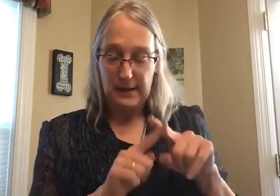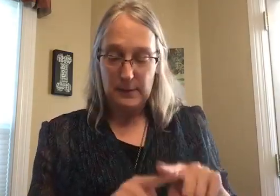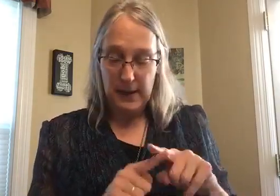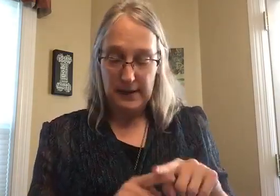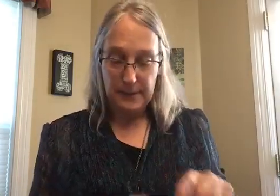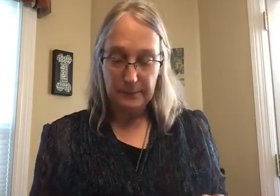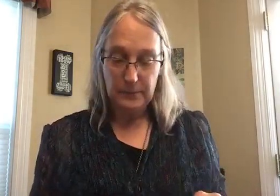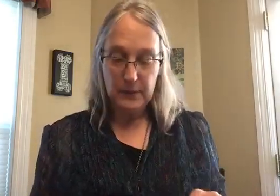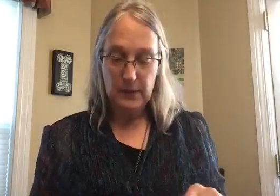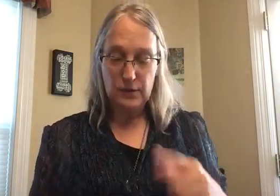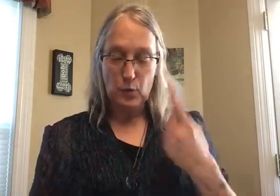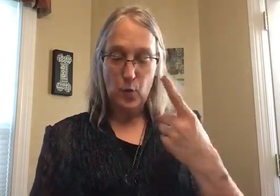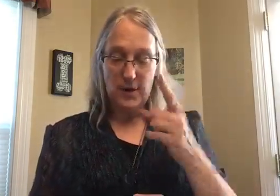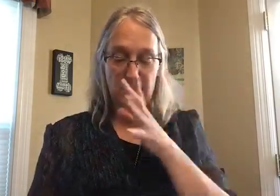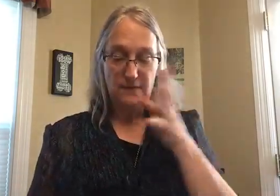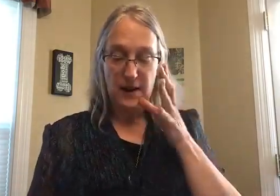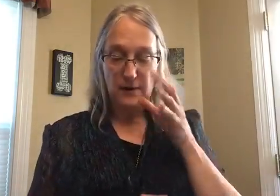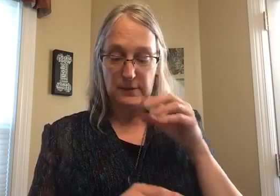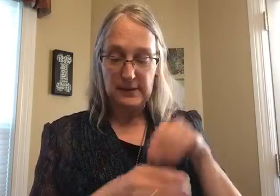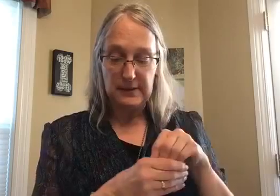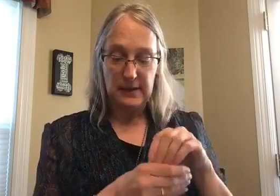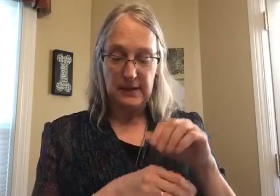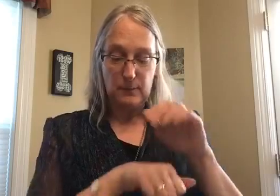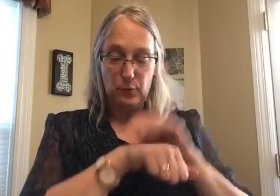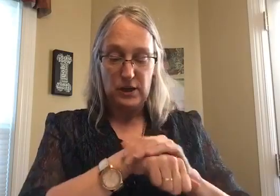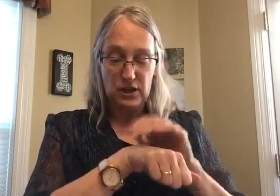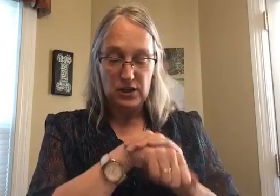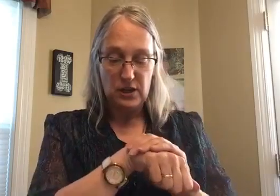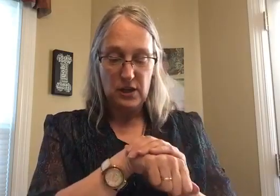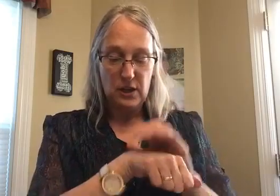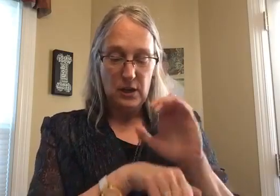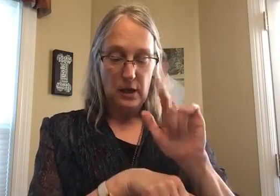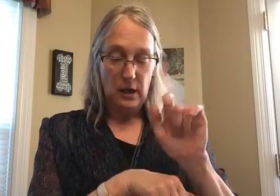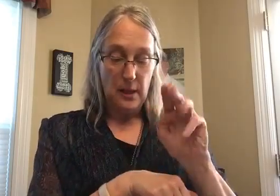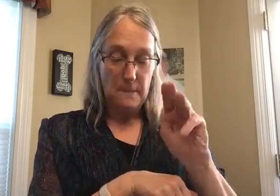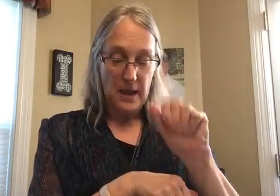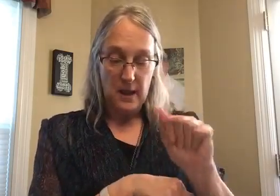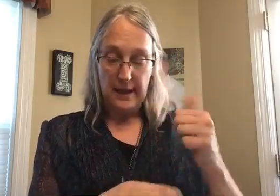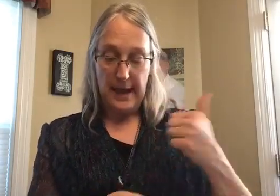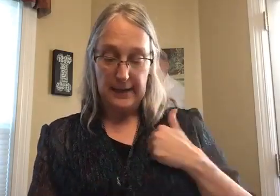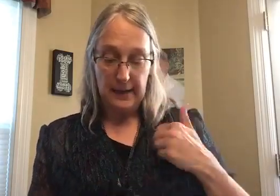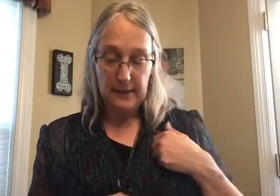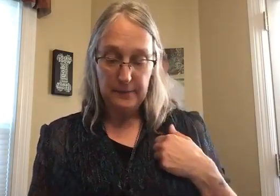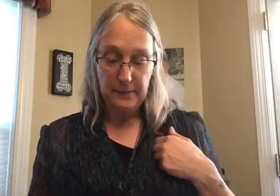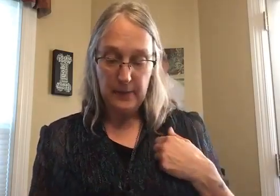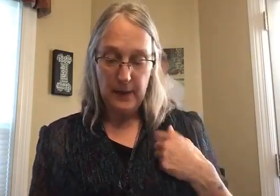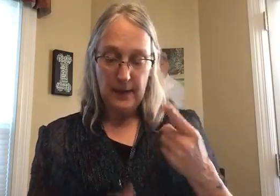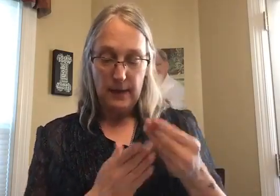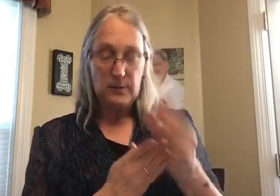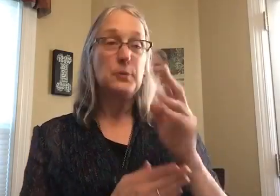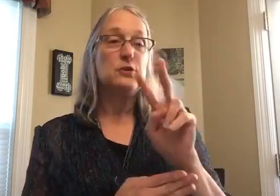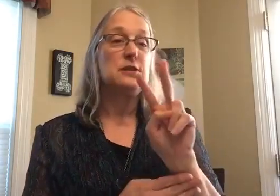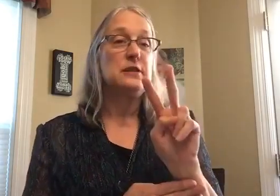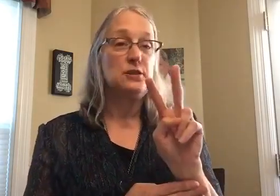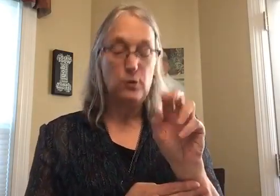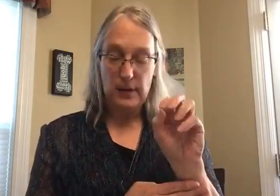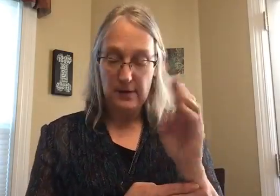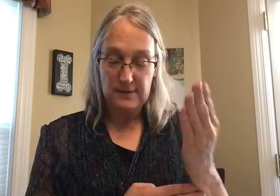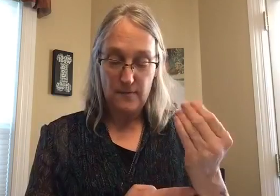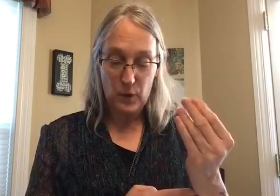depend on. So one of the farms is in British Columbia, Canada. That was purchased in